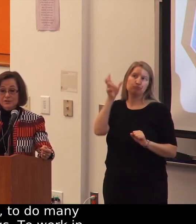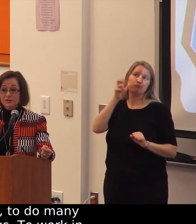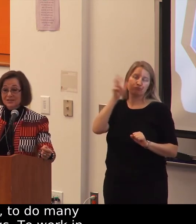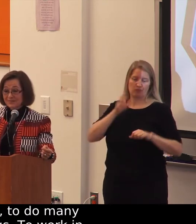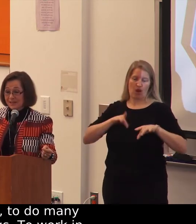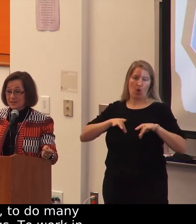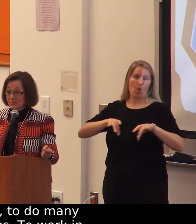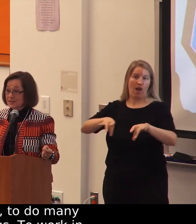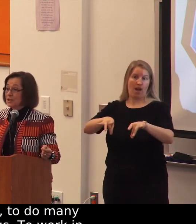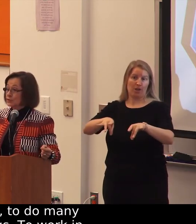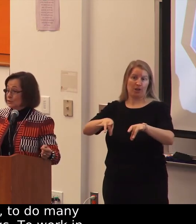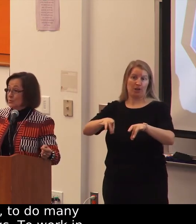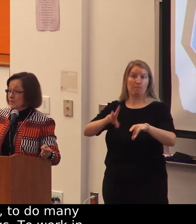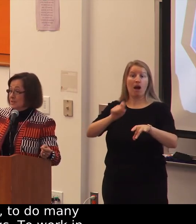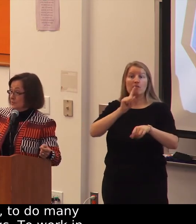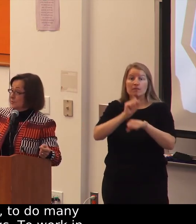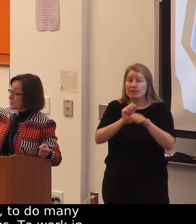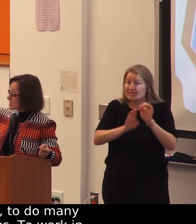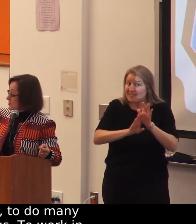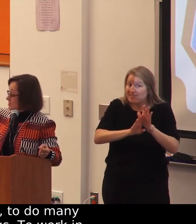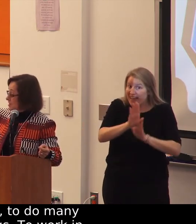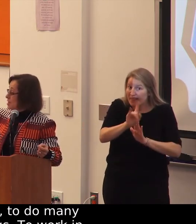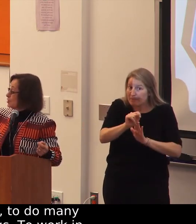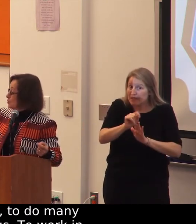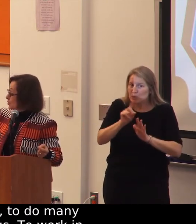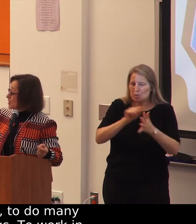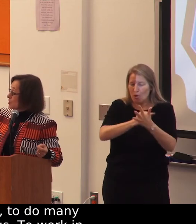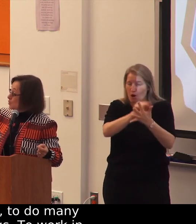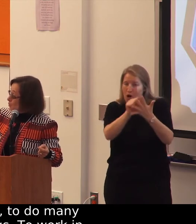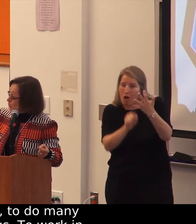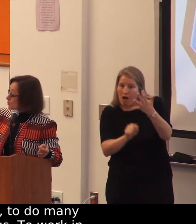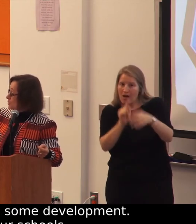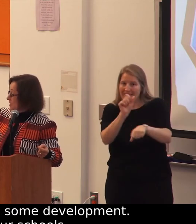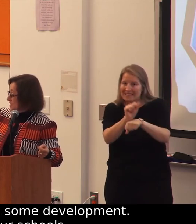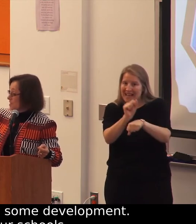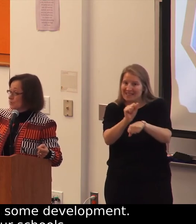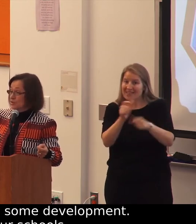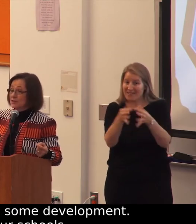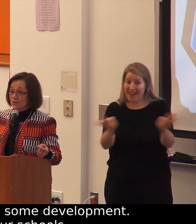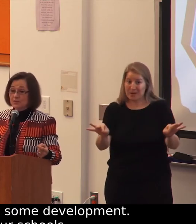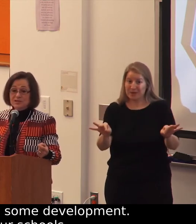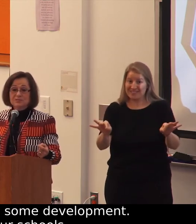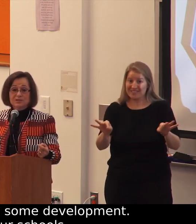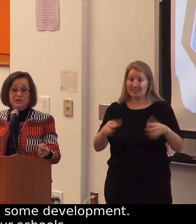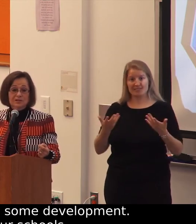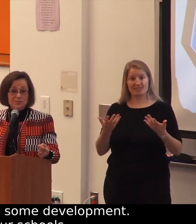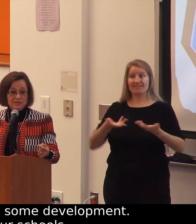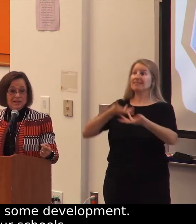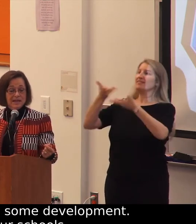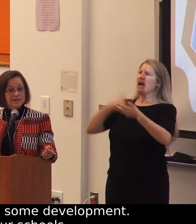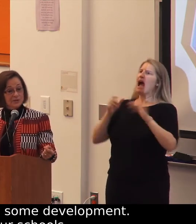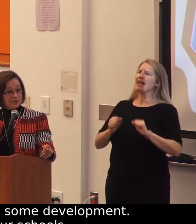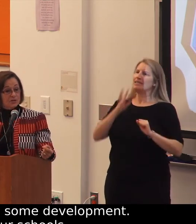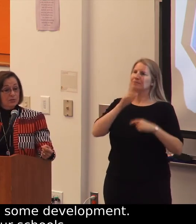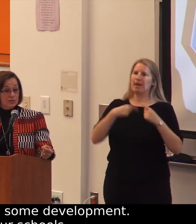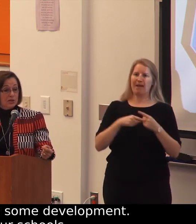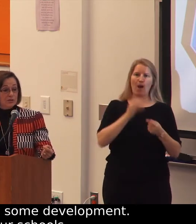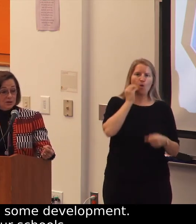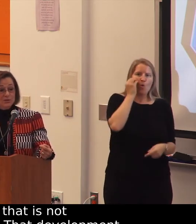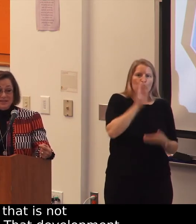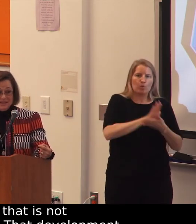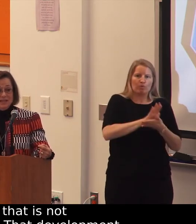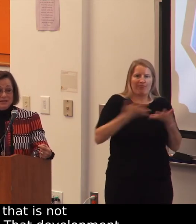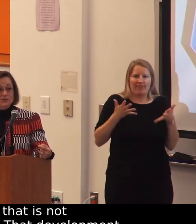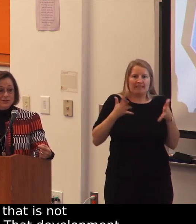quite another to develop it, to do many other things. Okay? To work in the world with that language involves some development. And if our schools